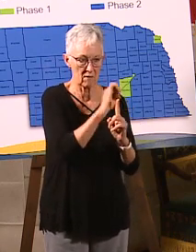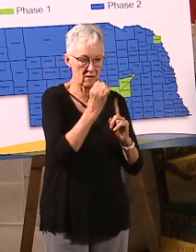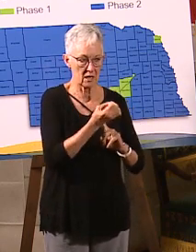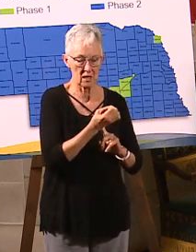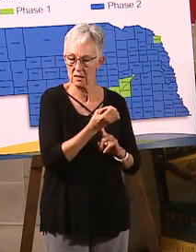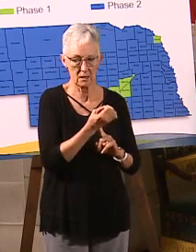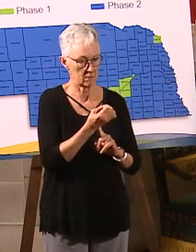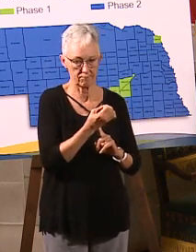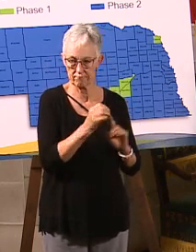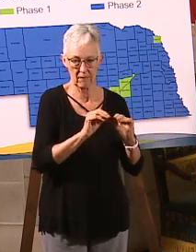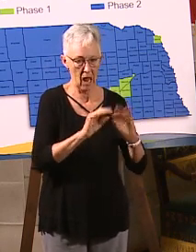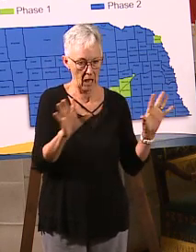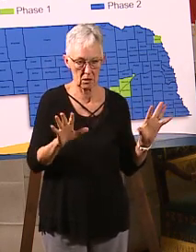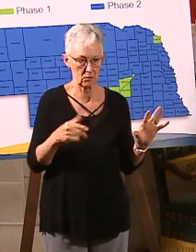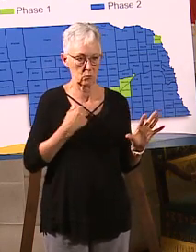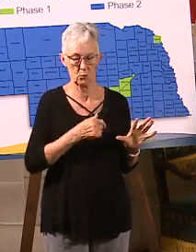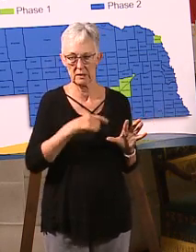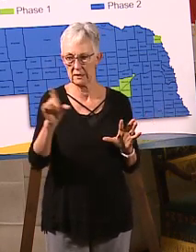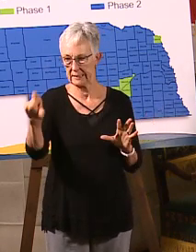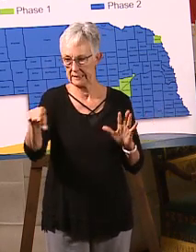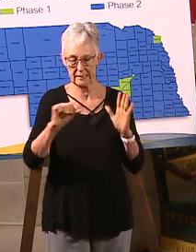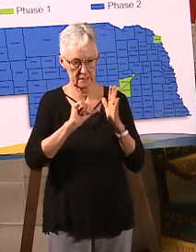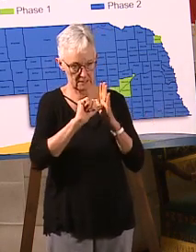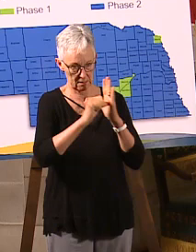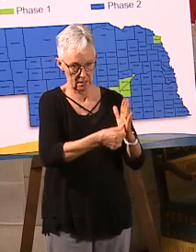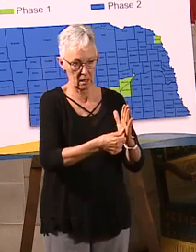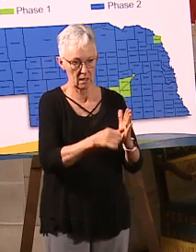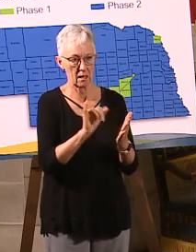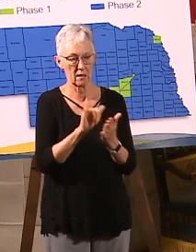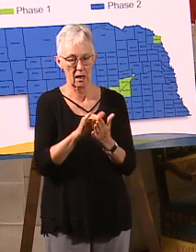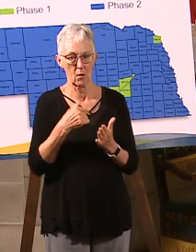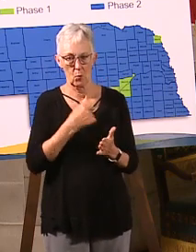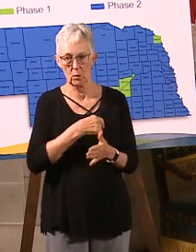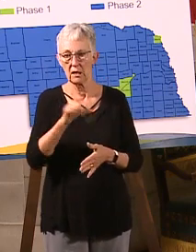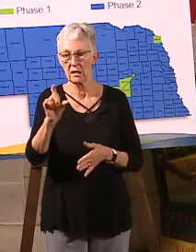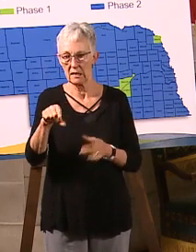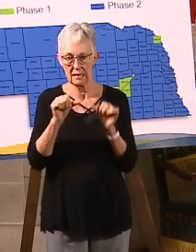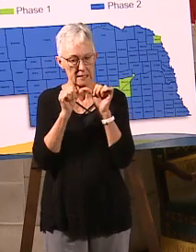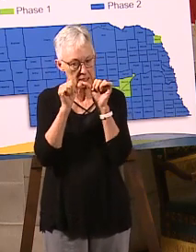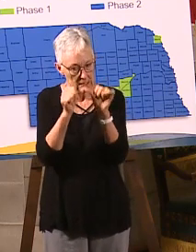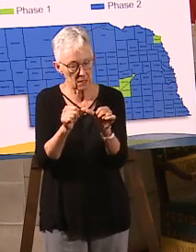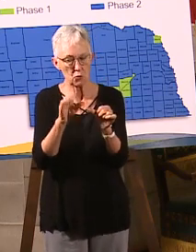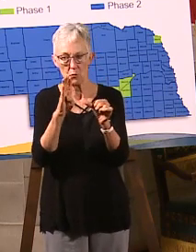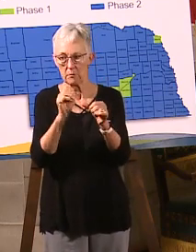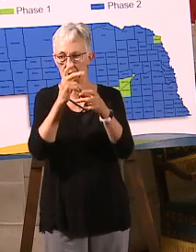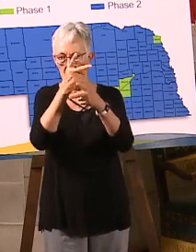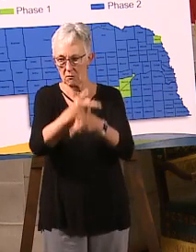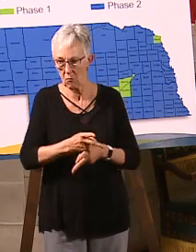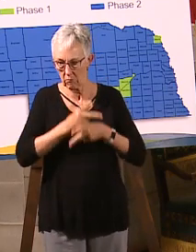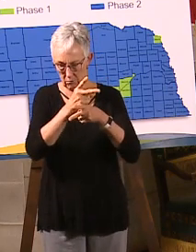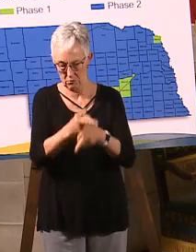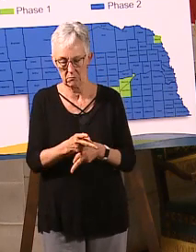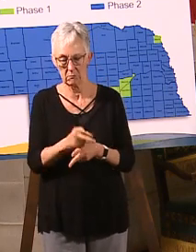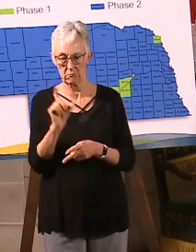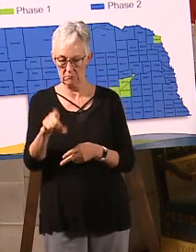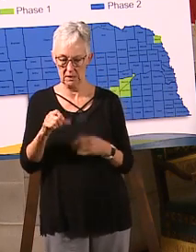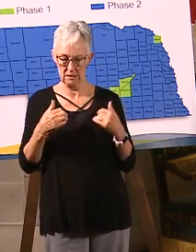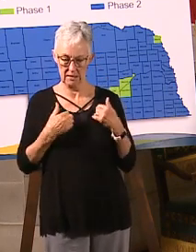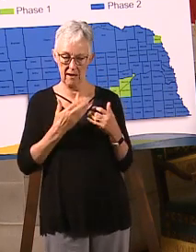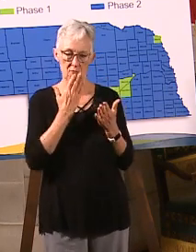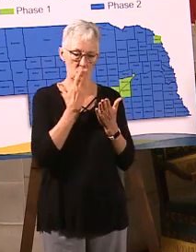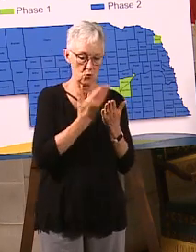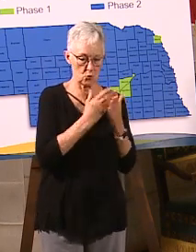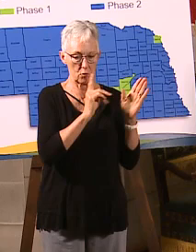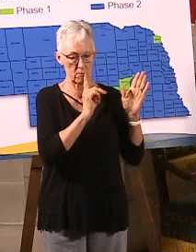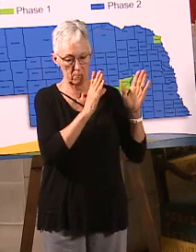we're obviously really trying to emphasize that people are very cautious, as the Governor talked about, really thoughtful about building plans that help